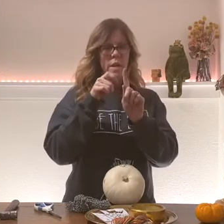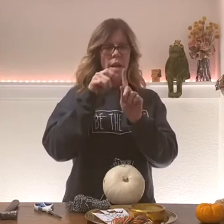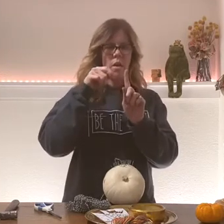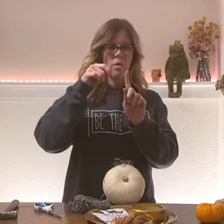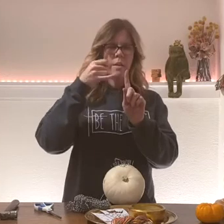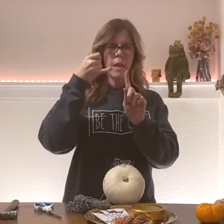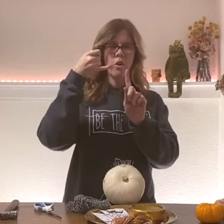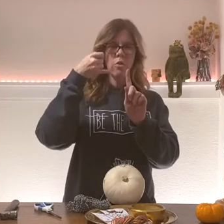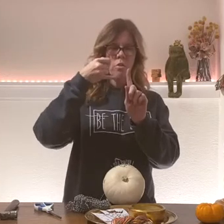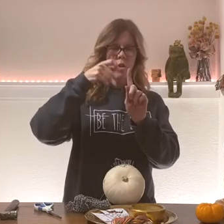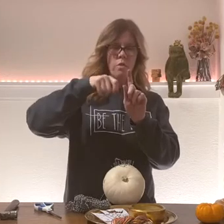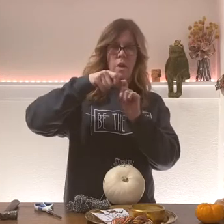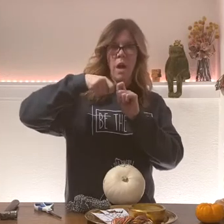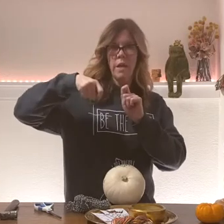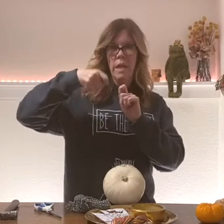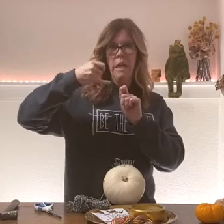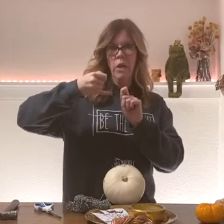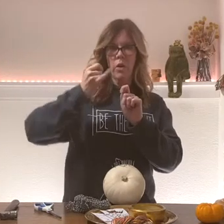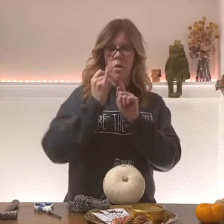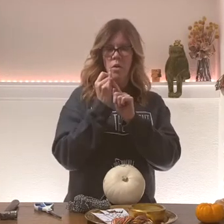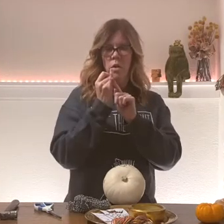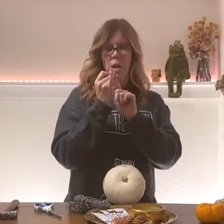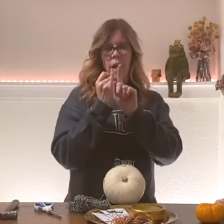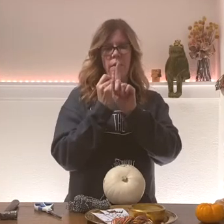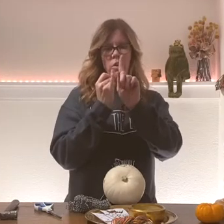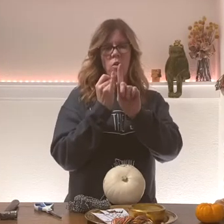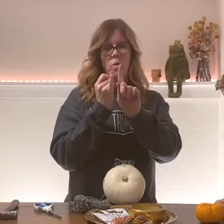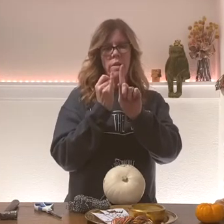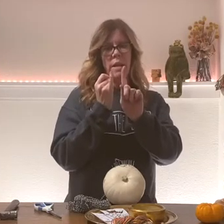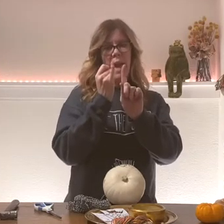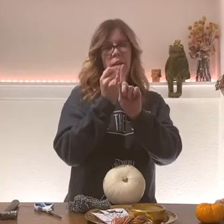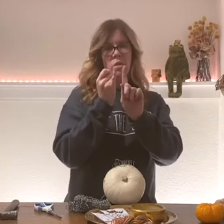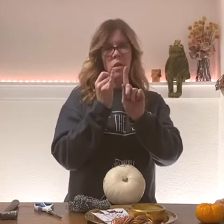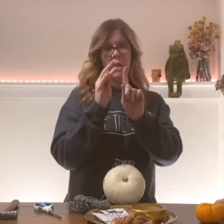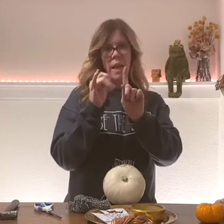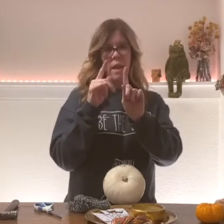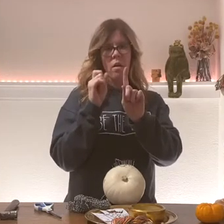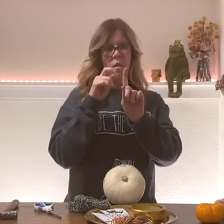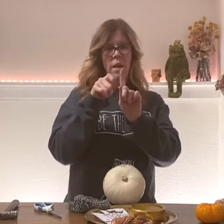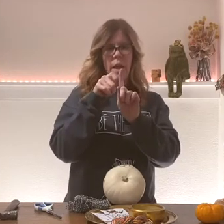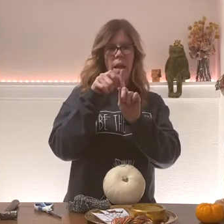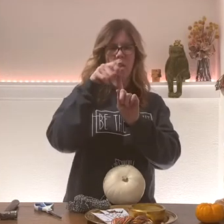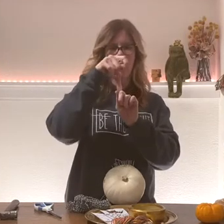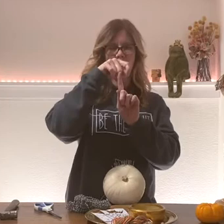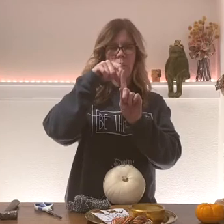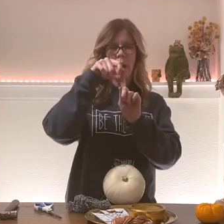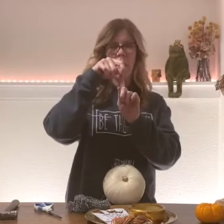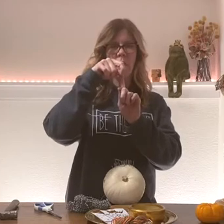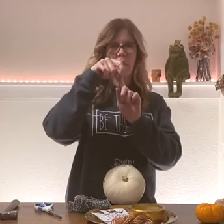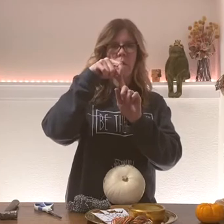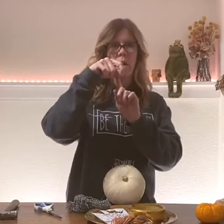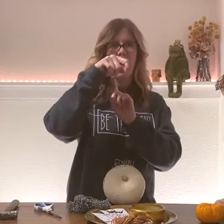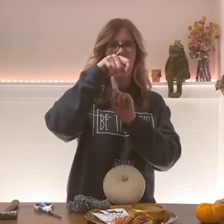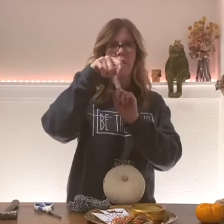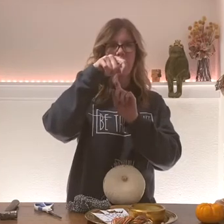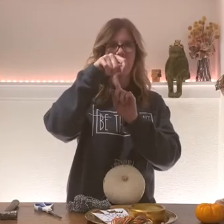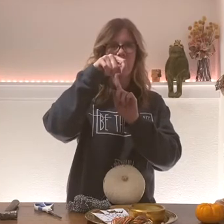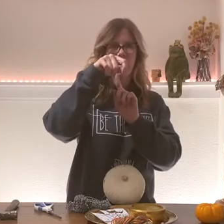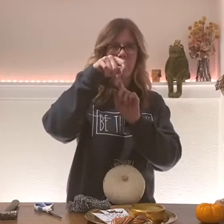nail. You've knotted it here, and then you'll go to the next nail and loop it around, and then just